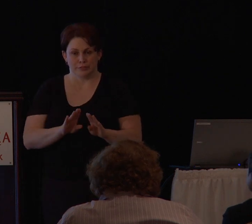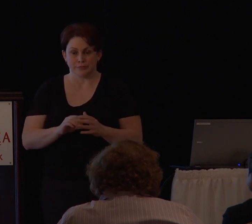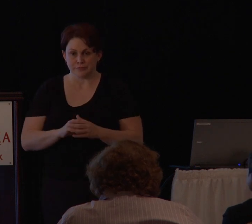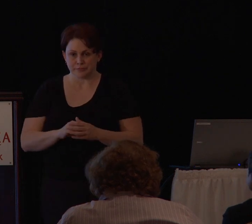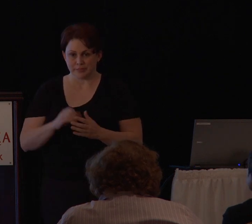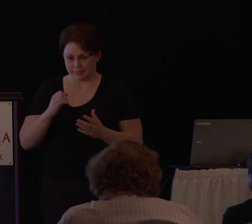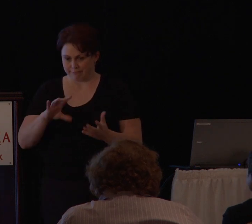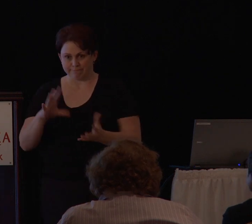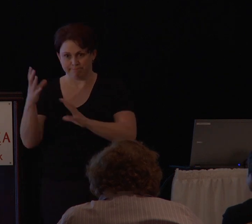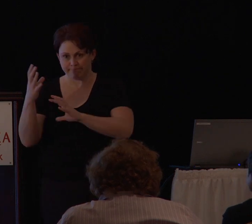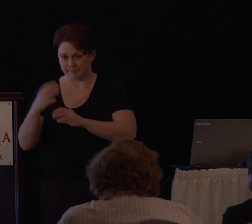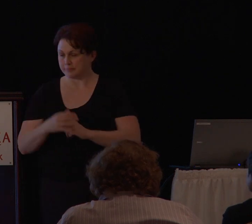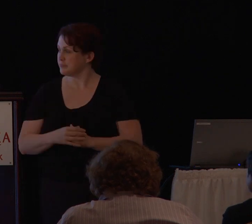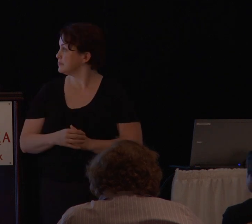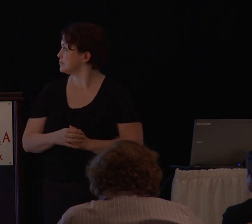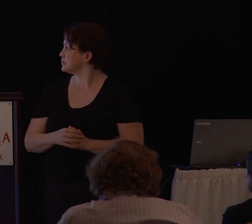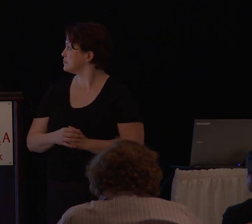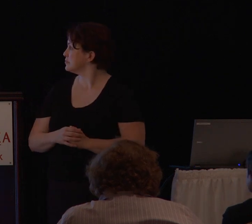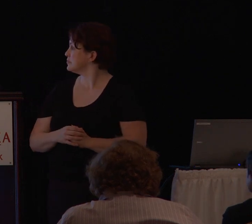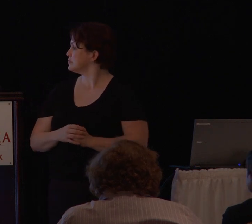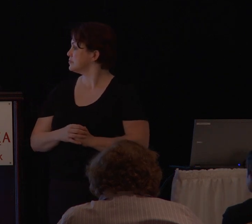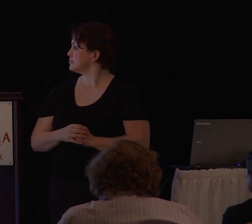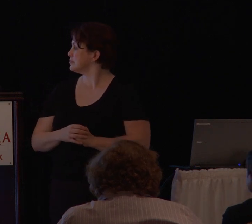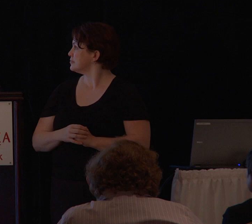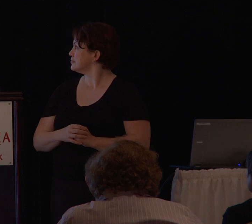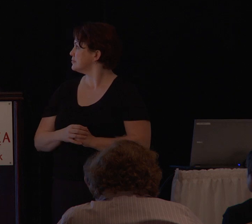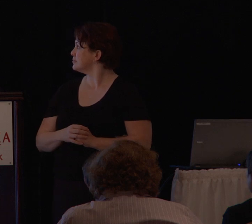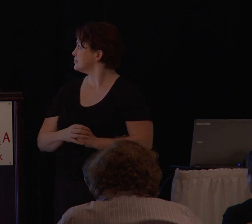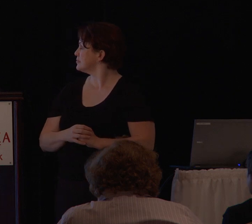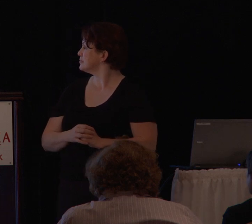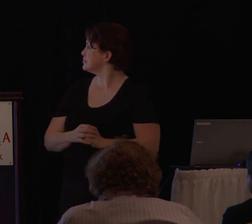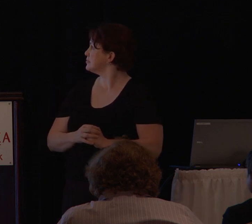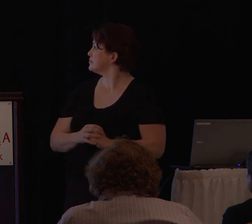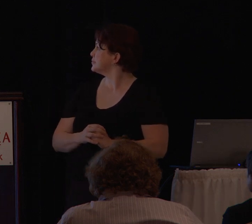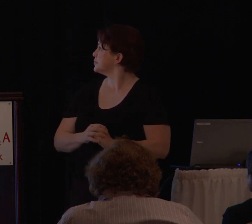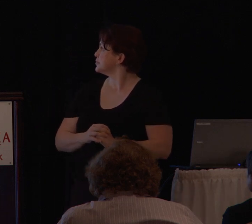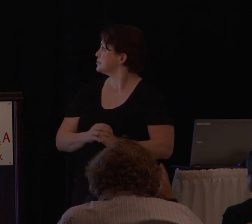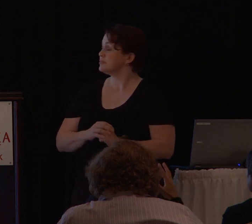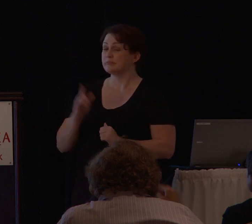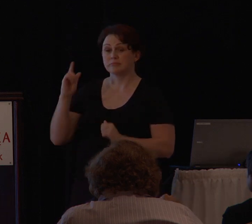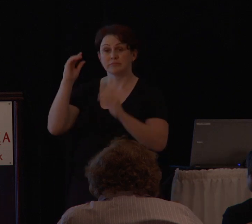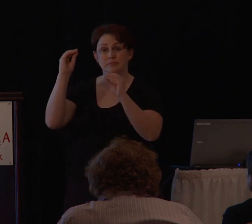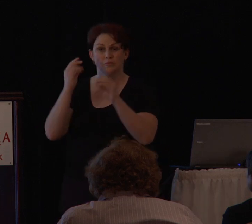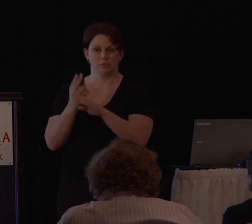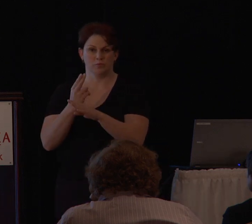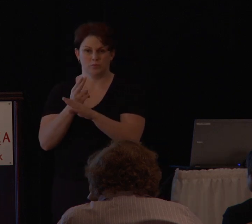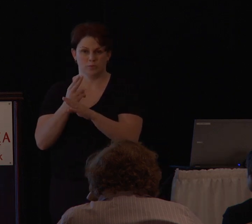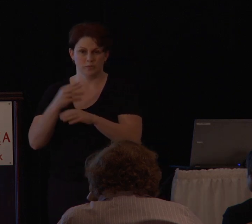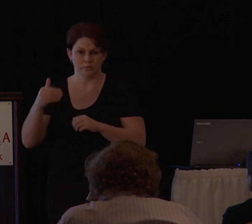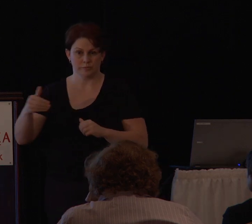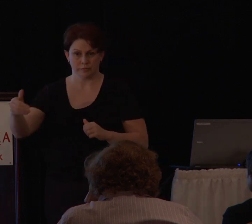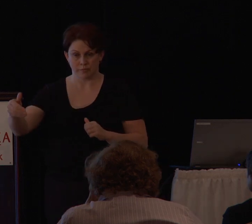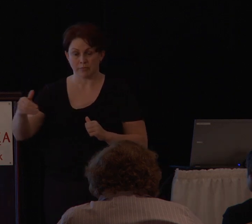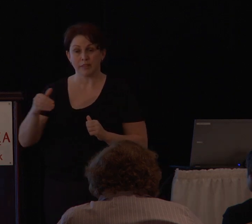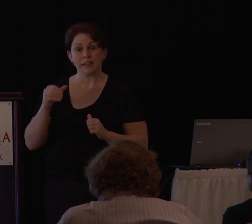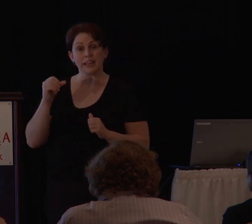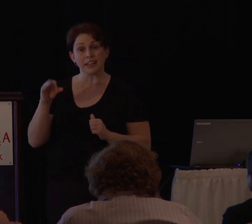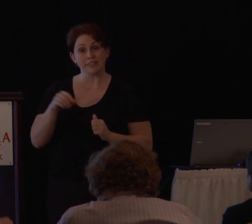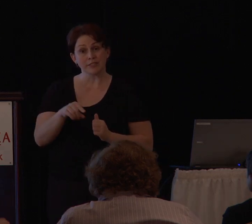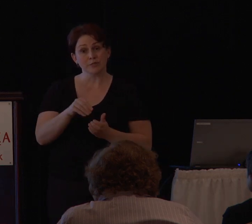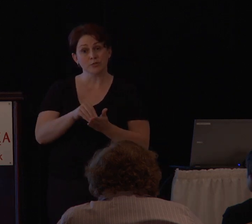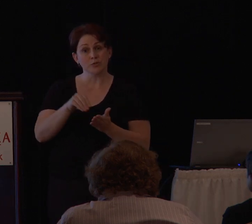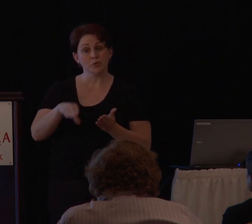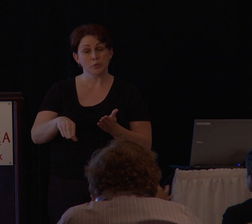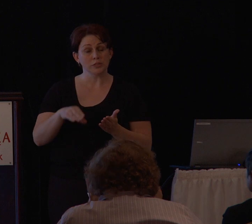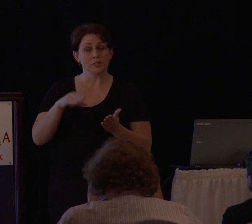outbursts. And this is one example that the teacher said that they use quite often in their class. If they're distracted because